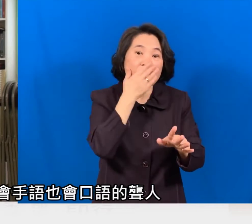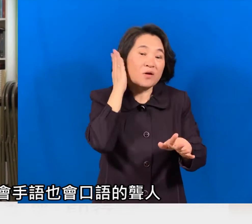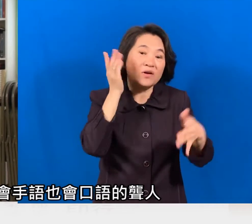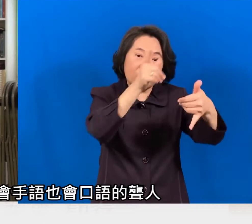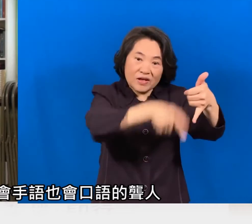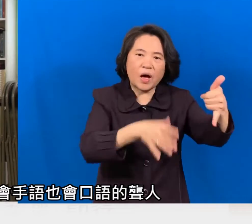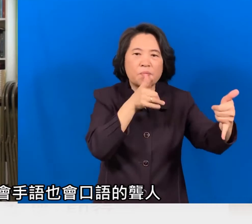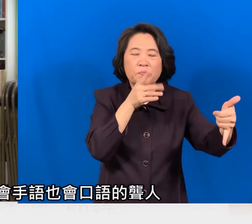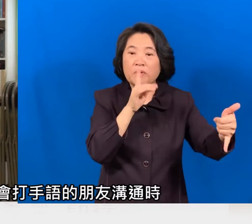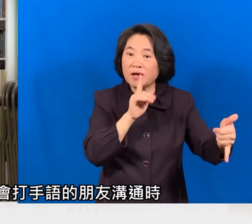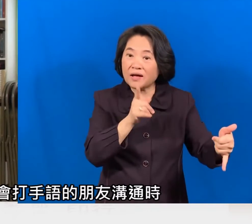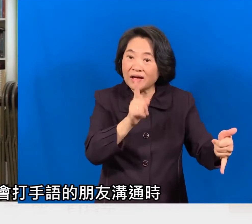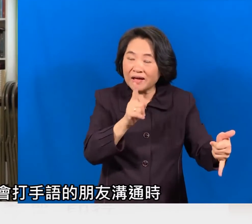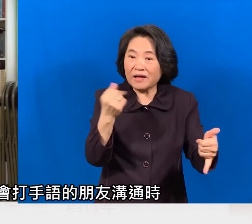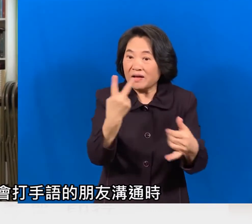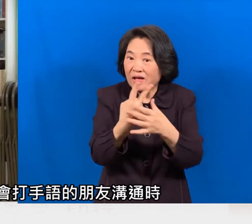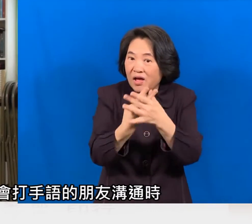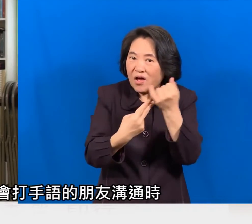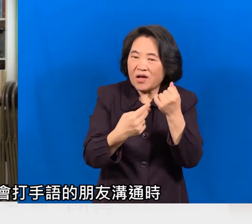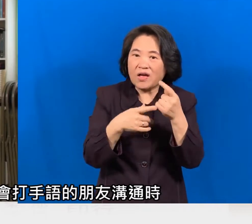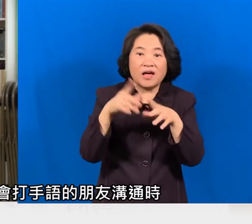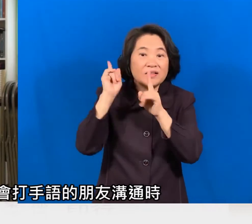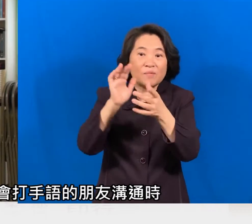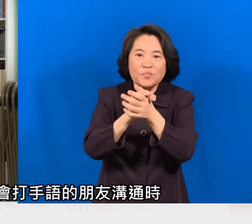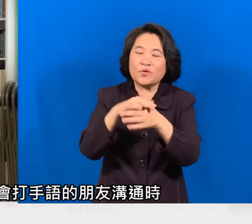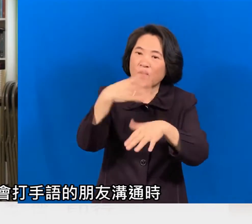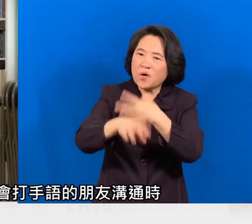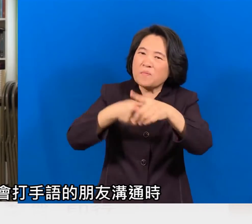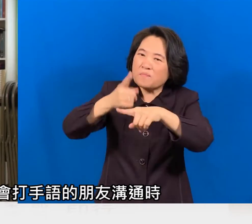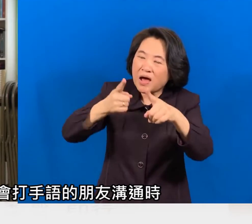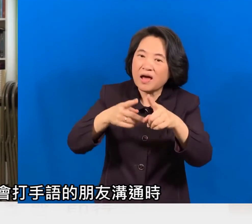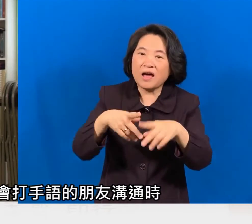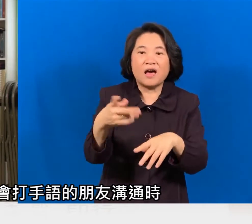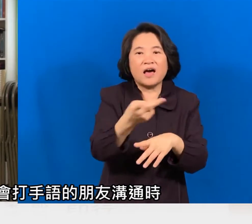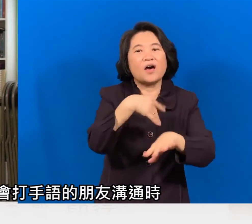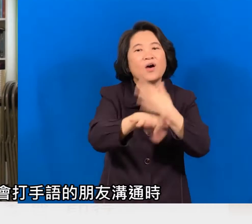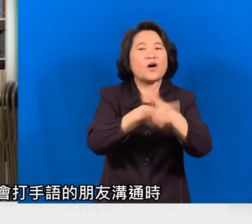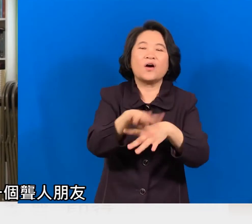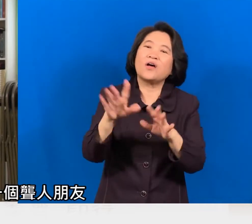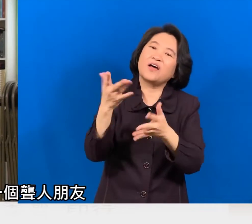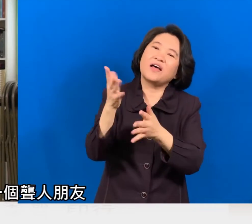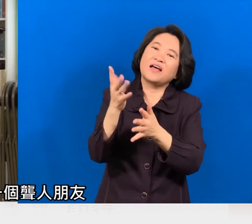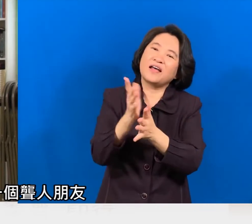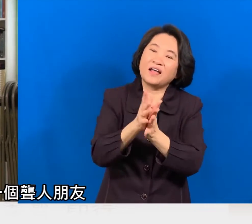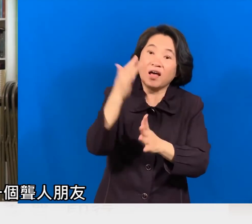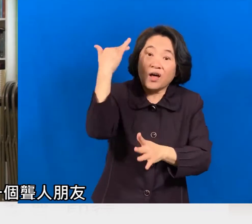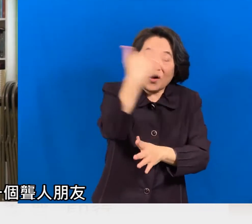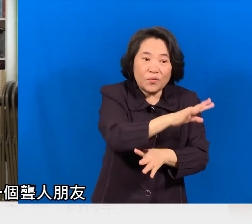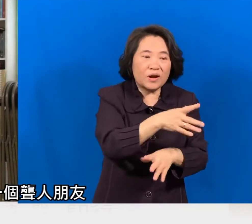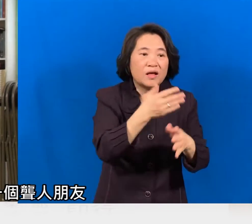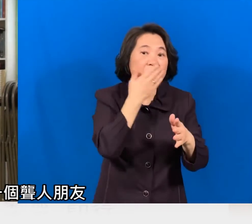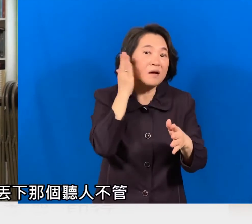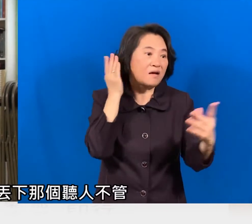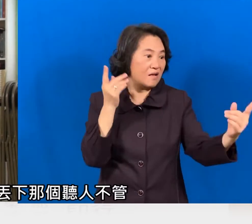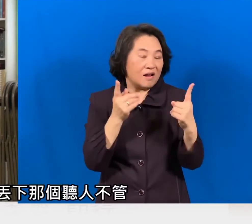speak as well as sign. When he is communicating with a hearing friend who doesn't know sign language too well, and along comes a deaf